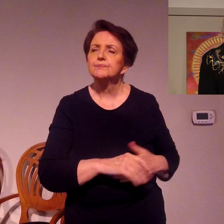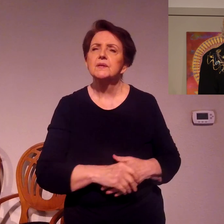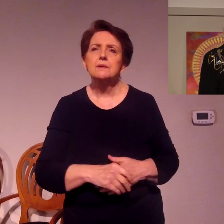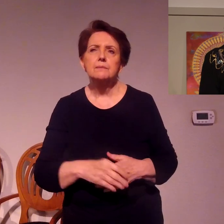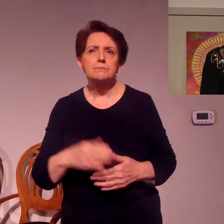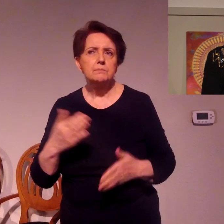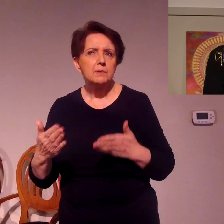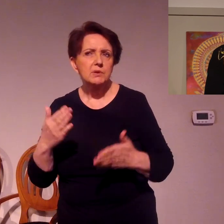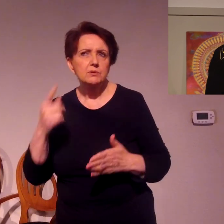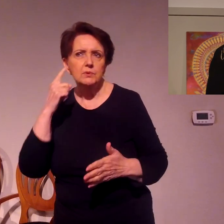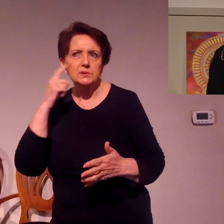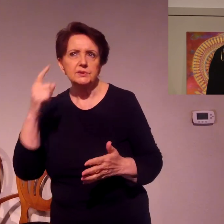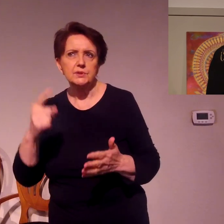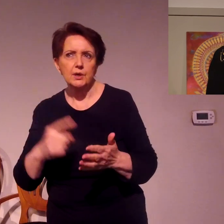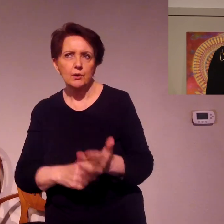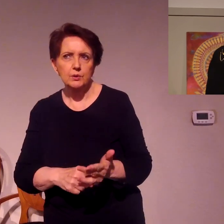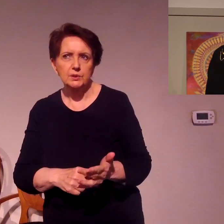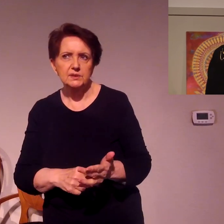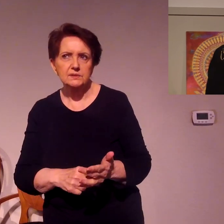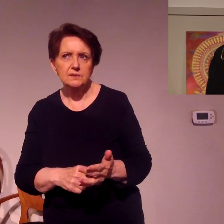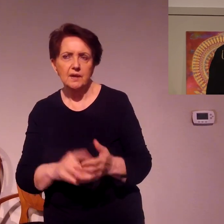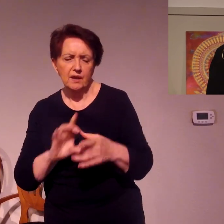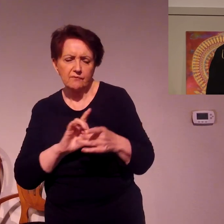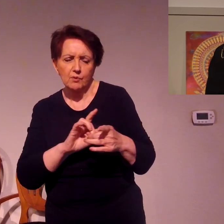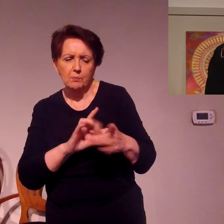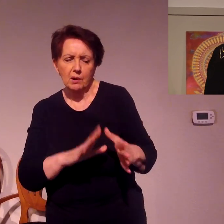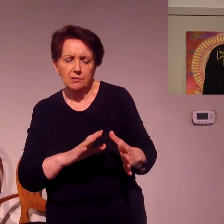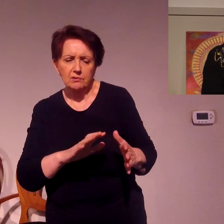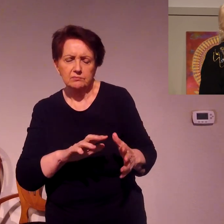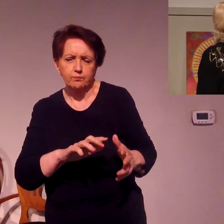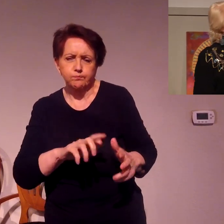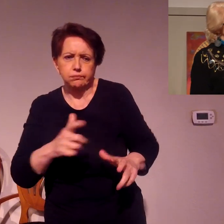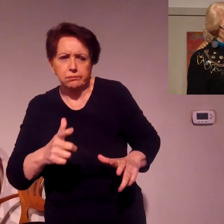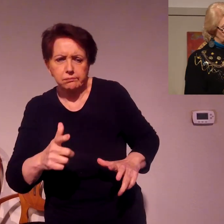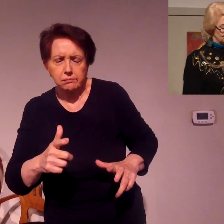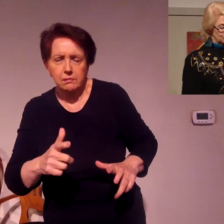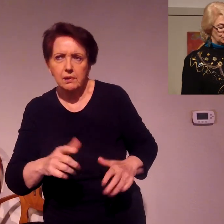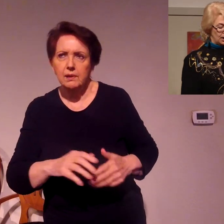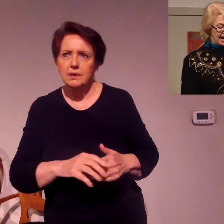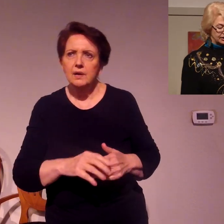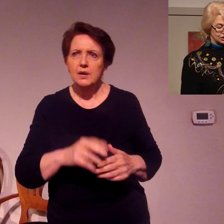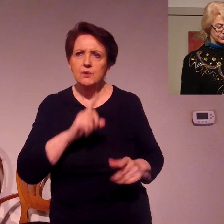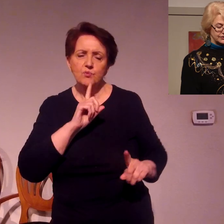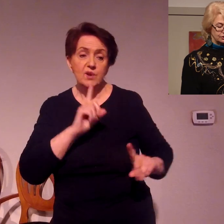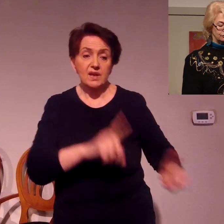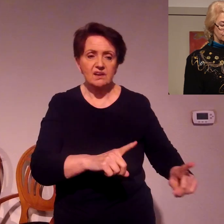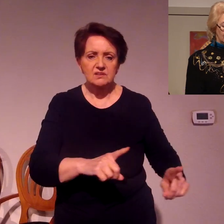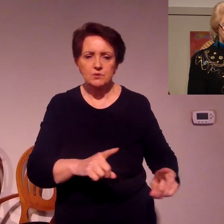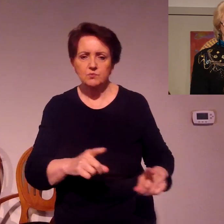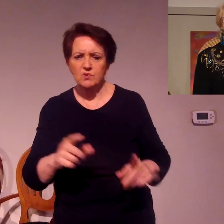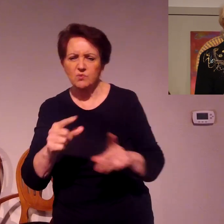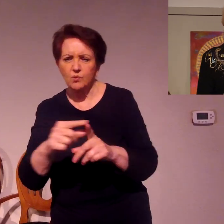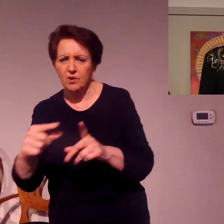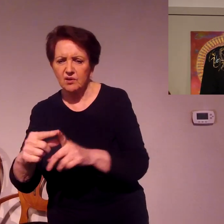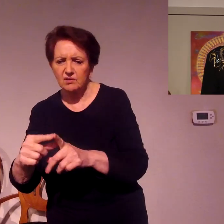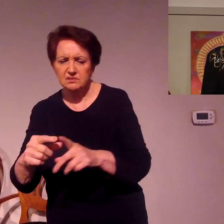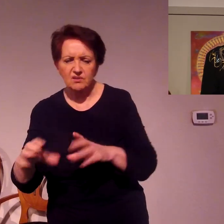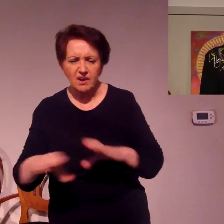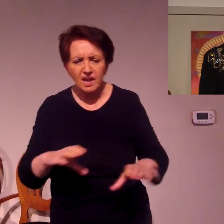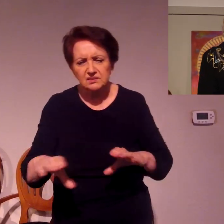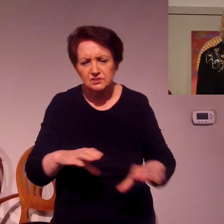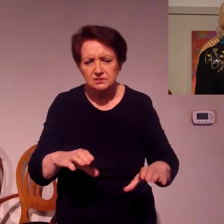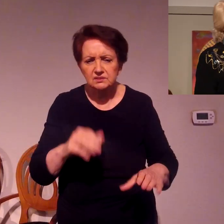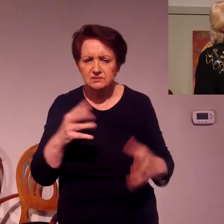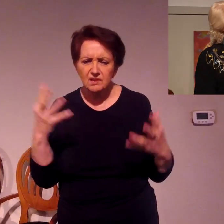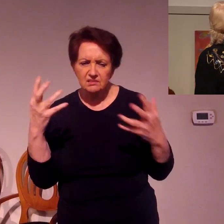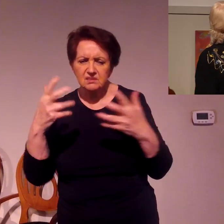notice when your partner appears to be tilting off balance and reacting with words or actions that are not in alignment with